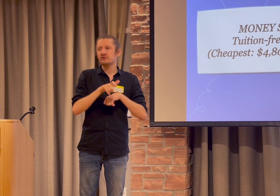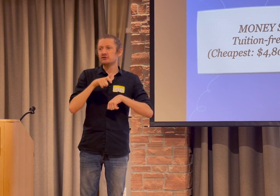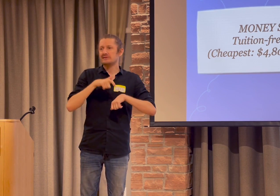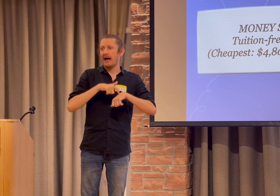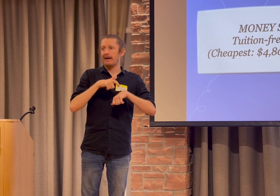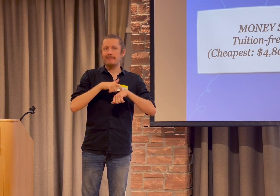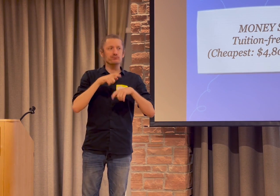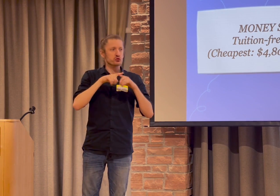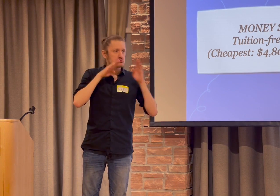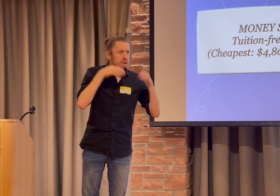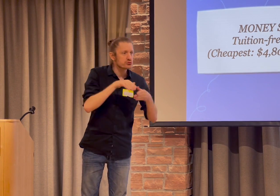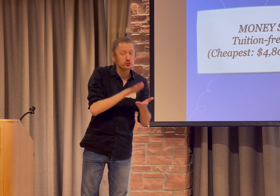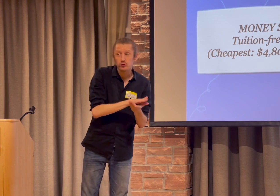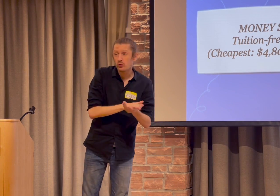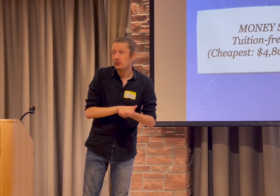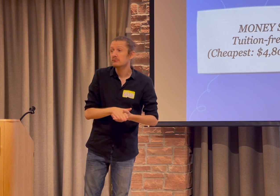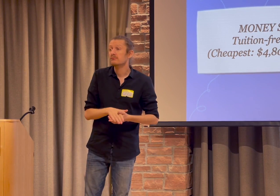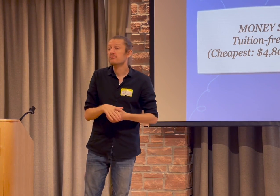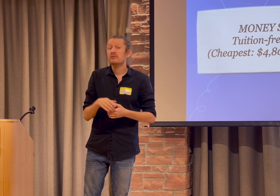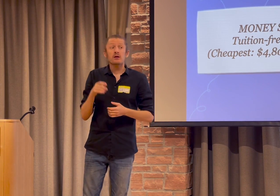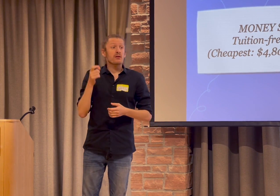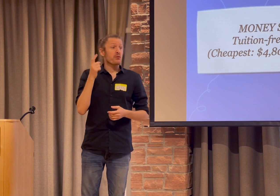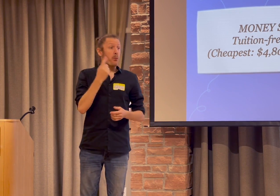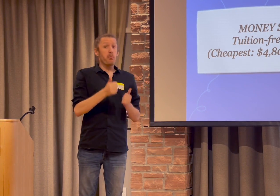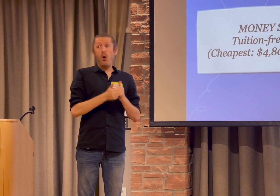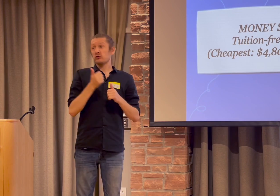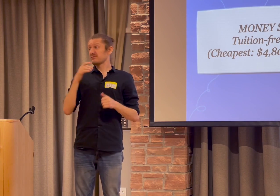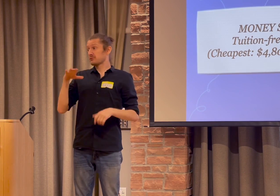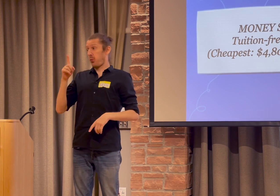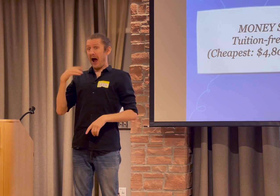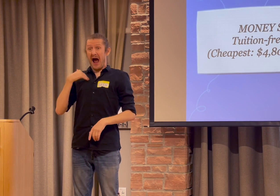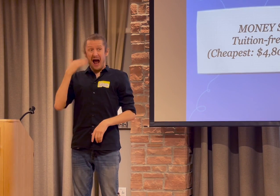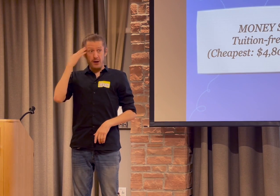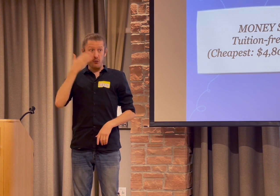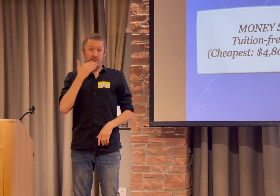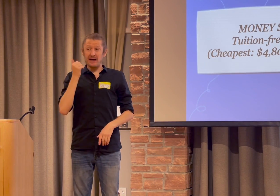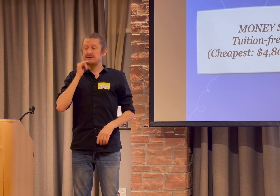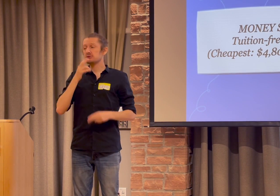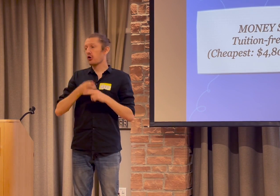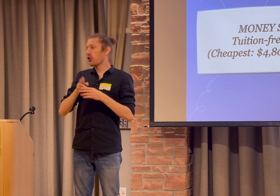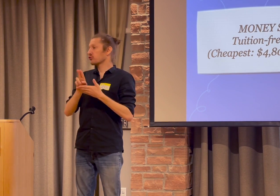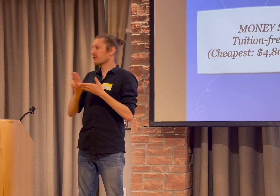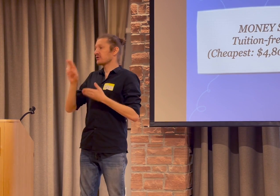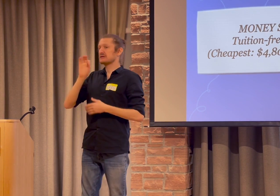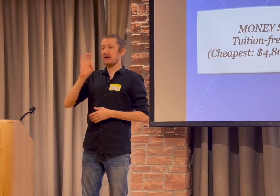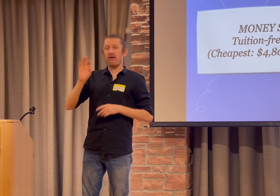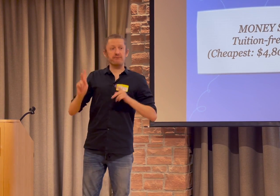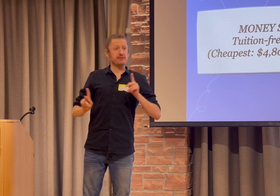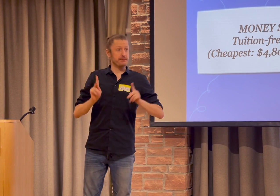people with money challenges. If you have full time to devote to school,